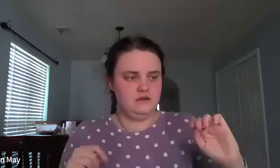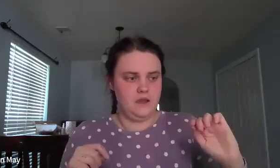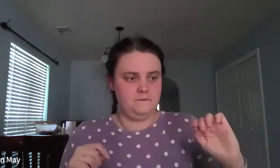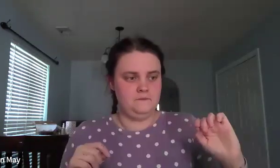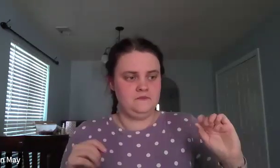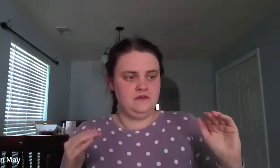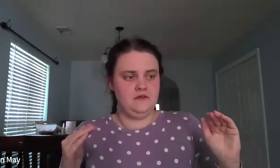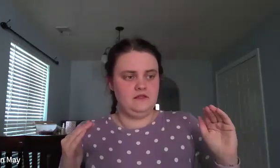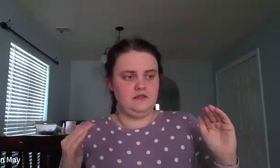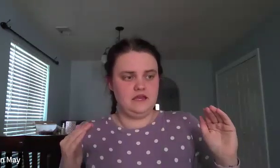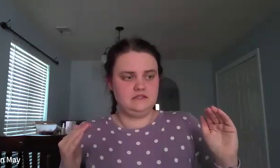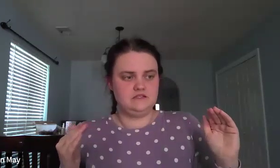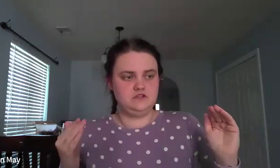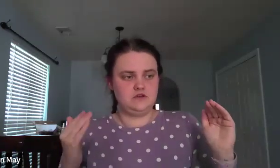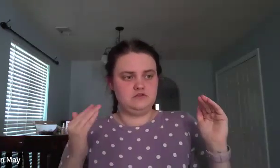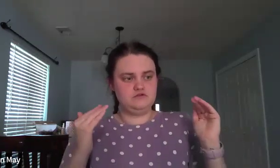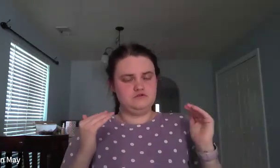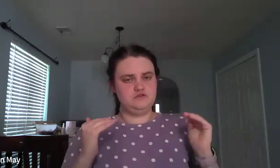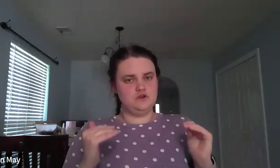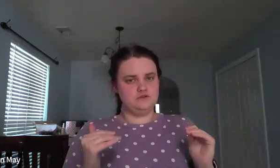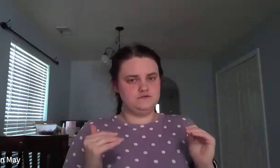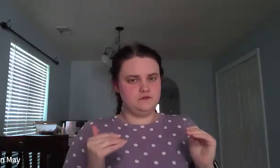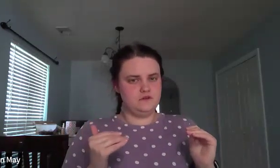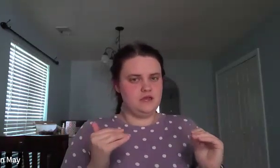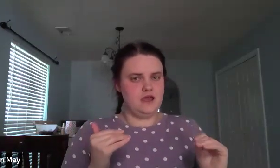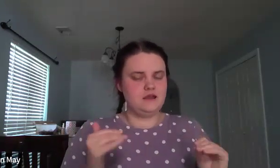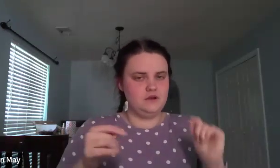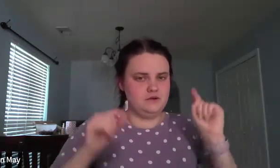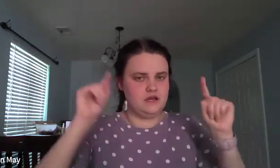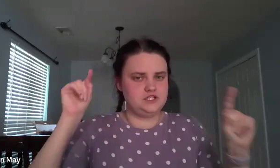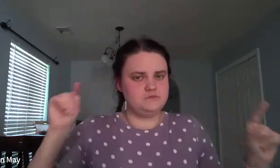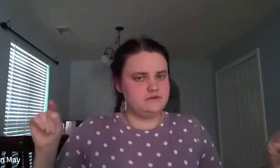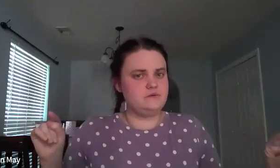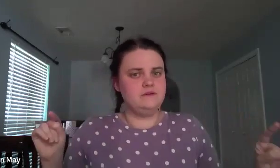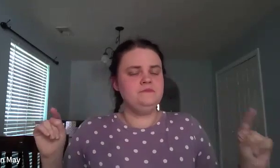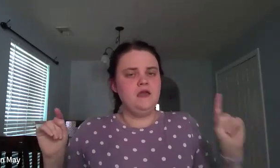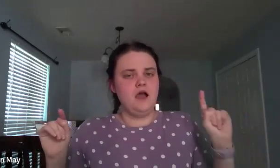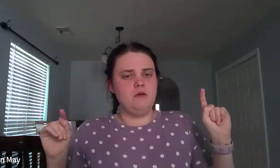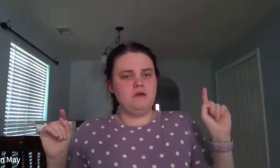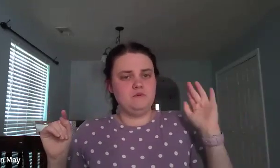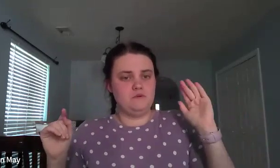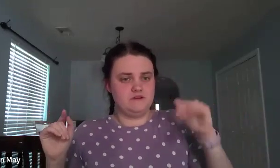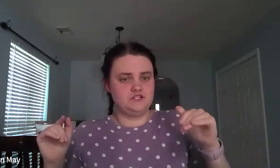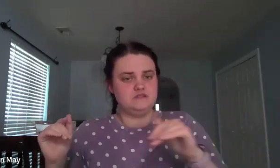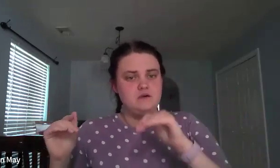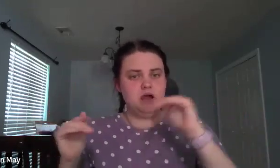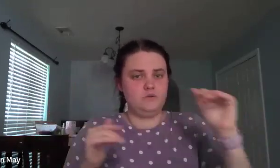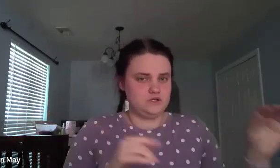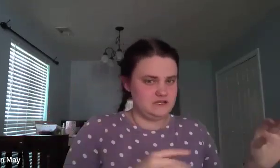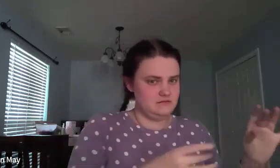Okay. Let's go through those few that we had. I know we kind of jumped everywhere. And then when we finish those, I will add words that